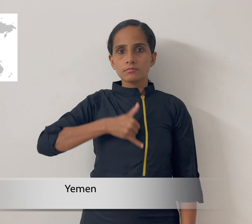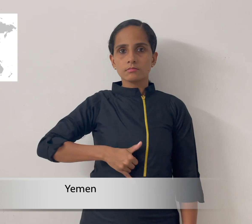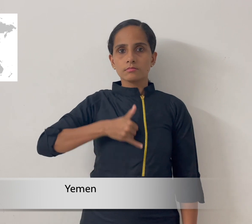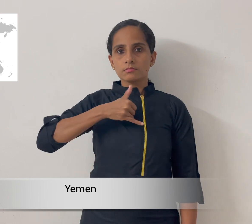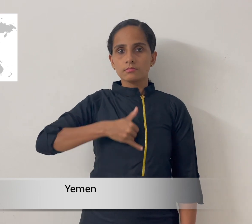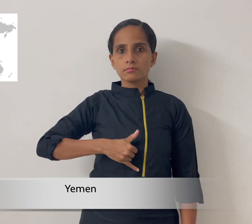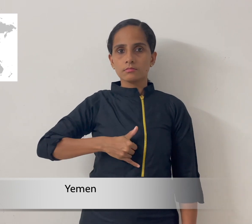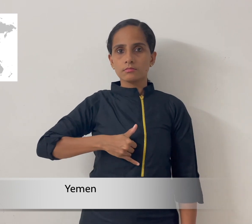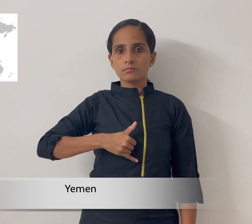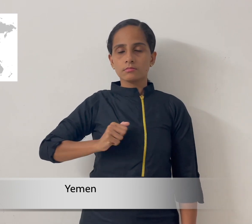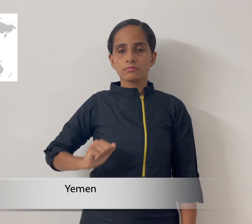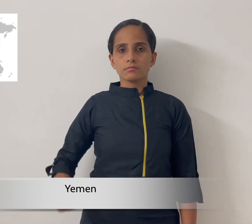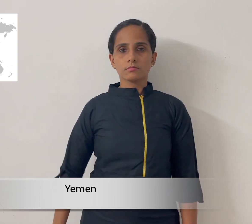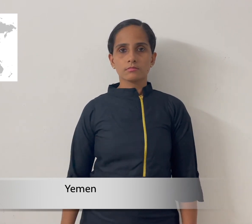Yemen,